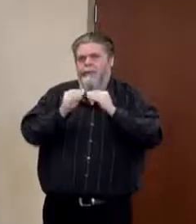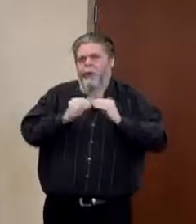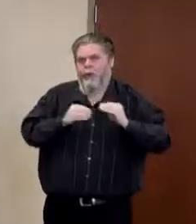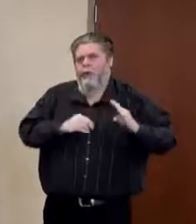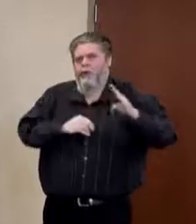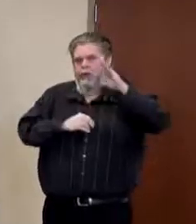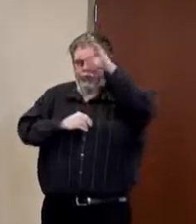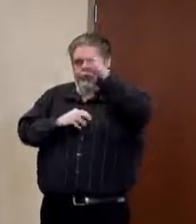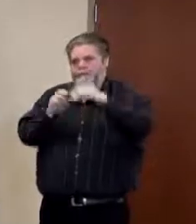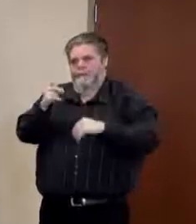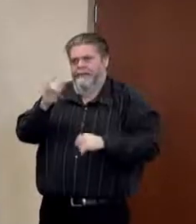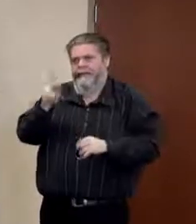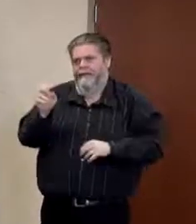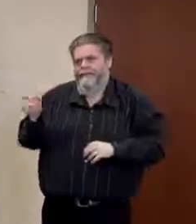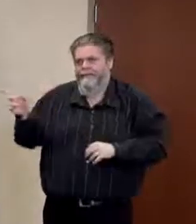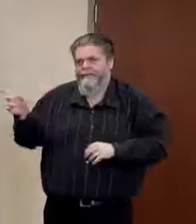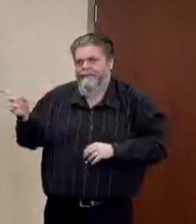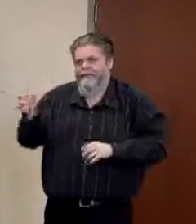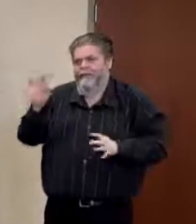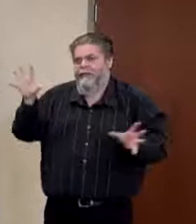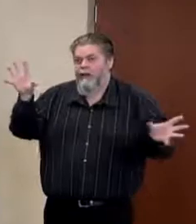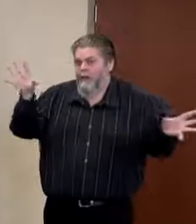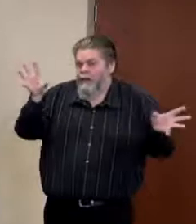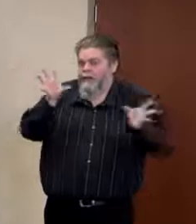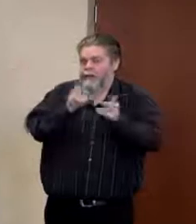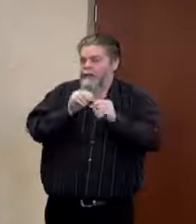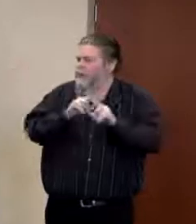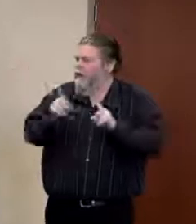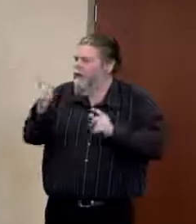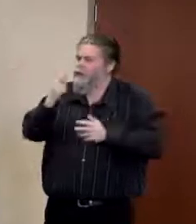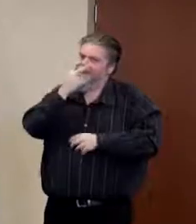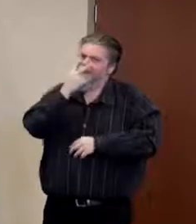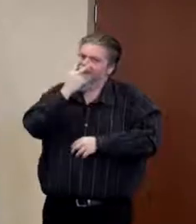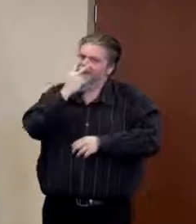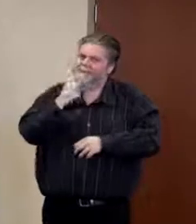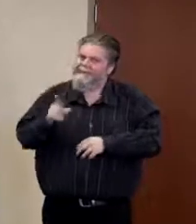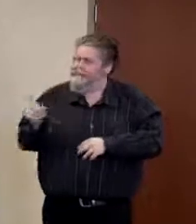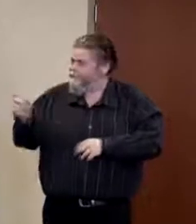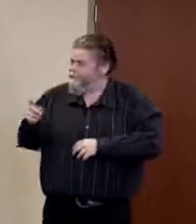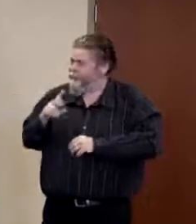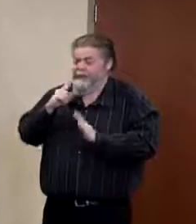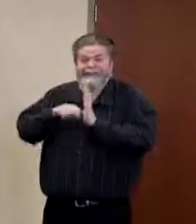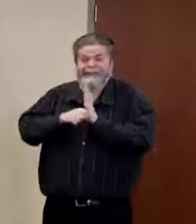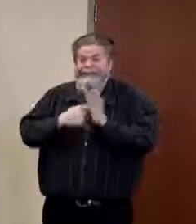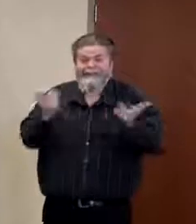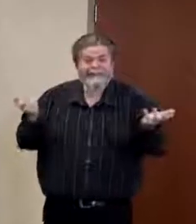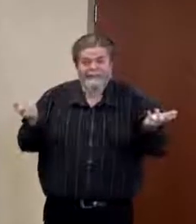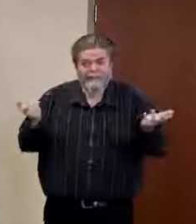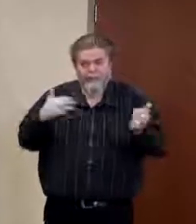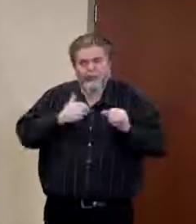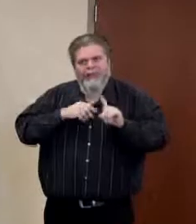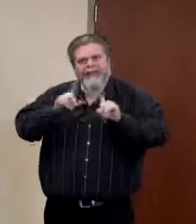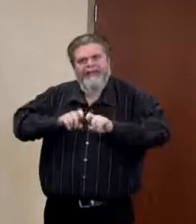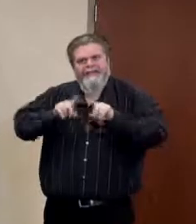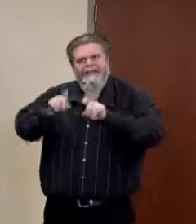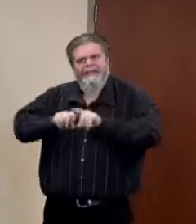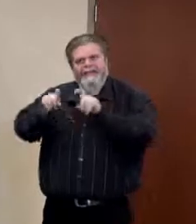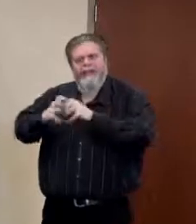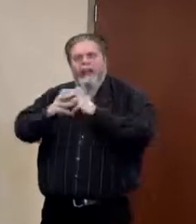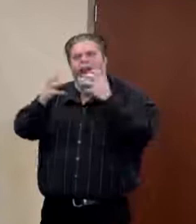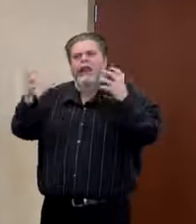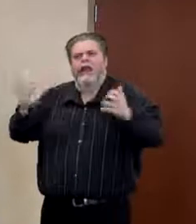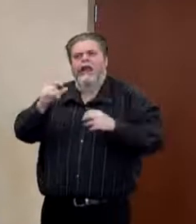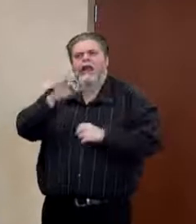of like a spike than just a curve. But we'll see. I think the key with this, remember, we were testing a ton of